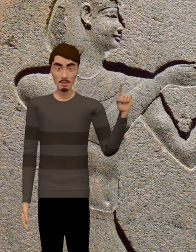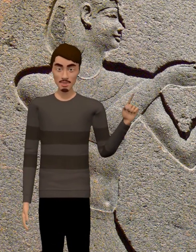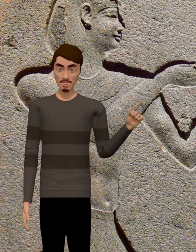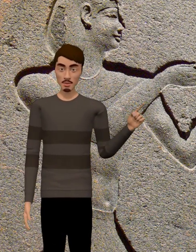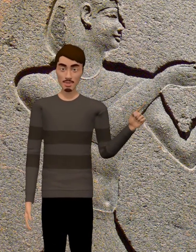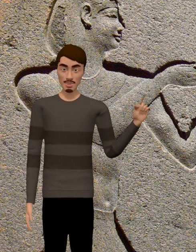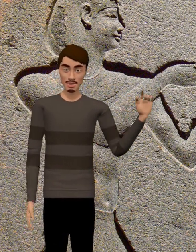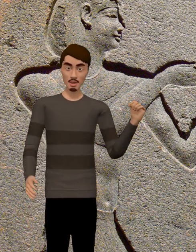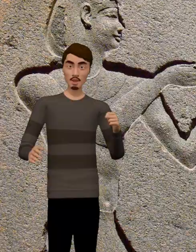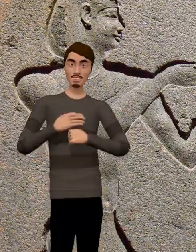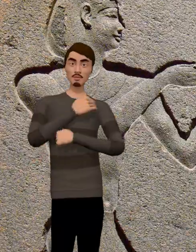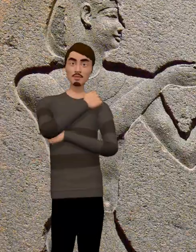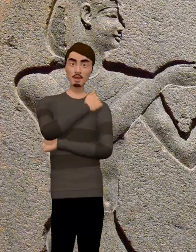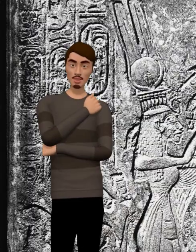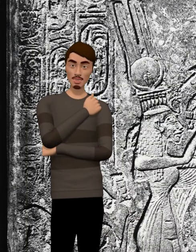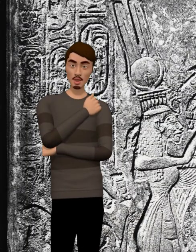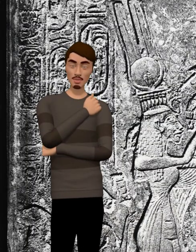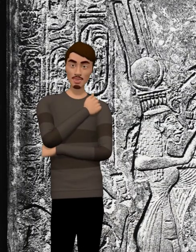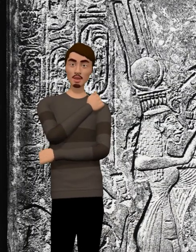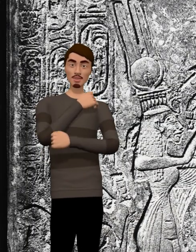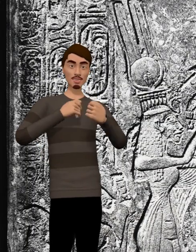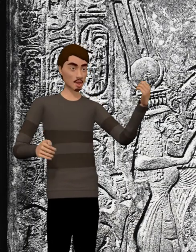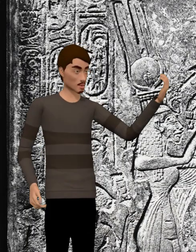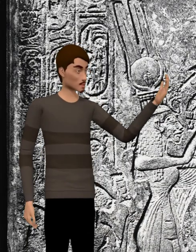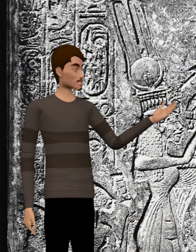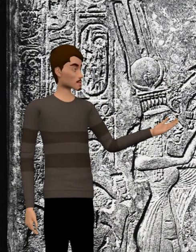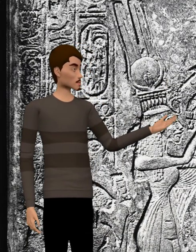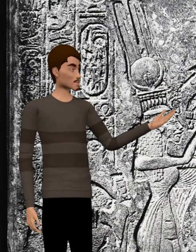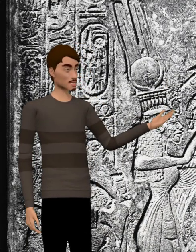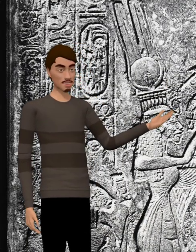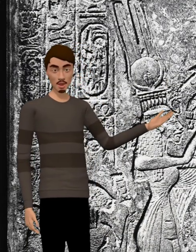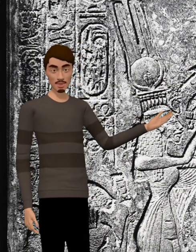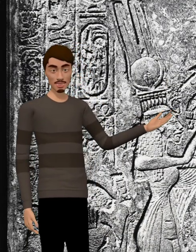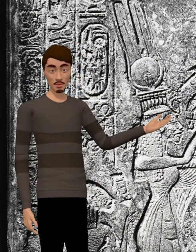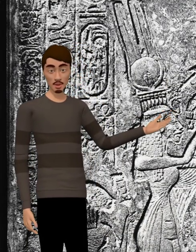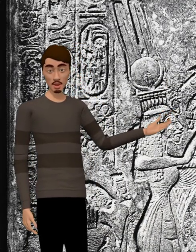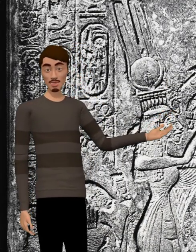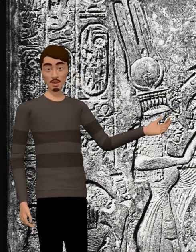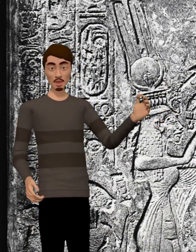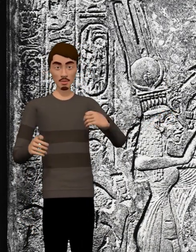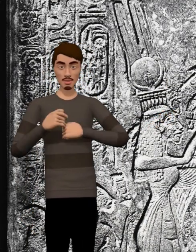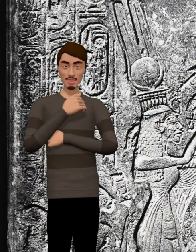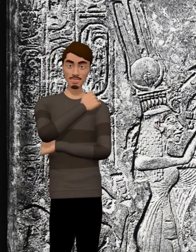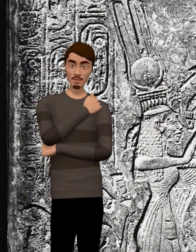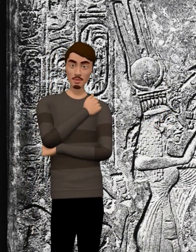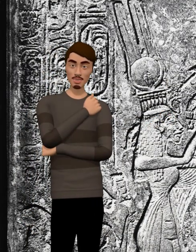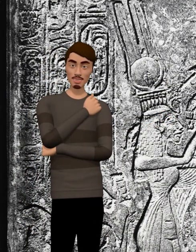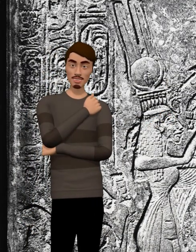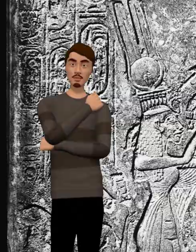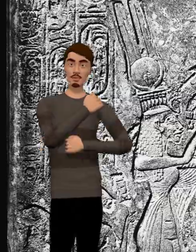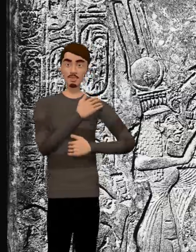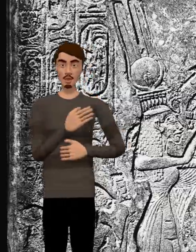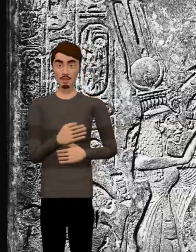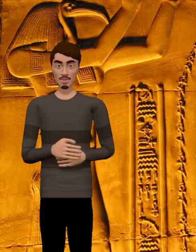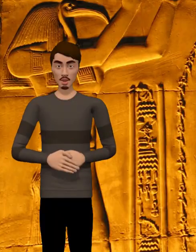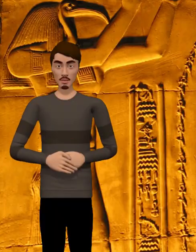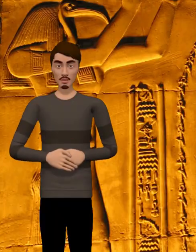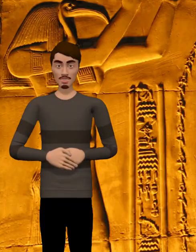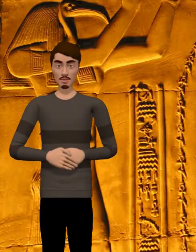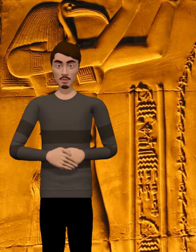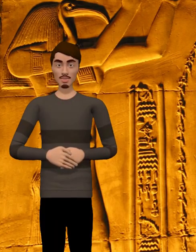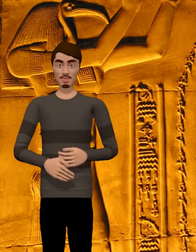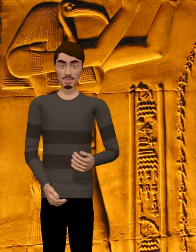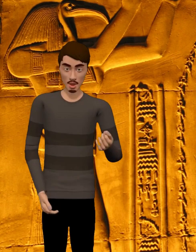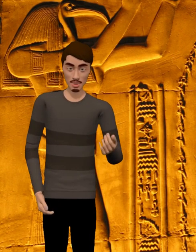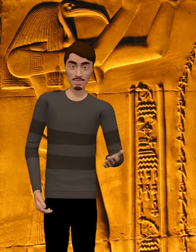cultures. The Egyptians understood that death is a moment of life, for which it is necessary to prepare daily.